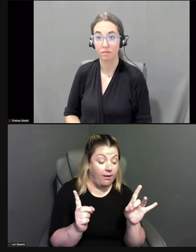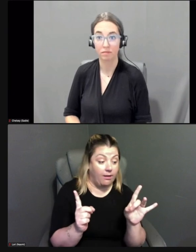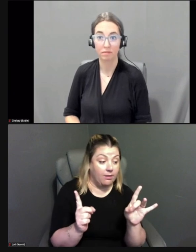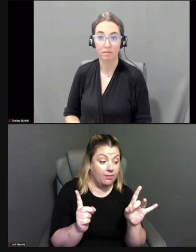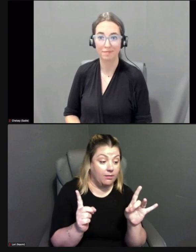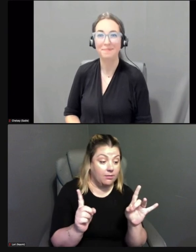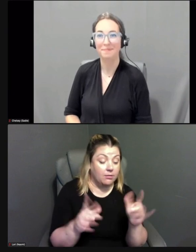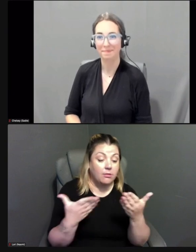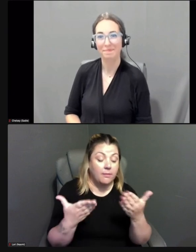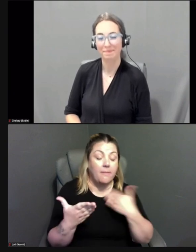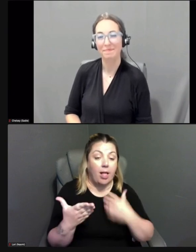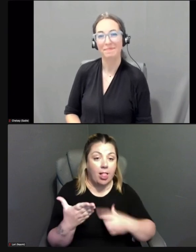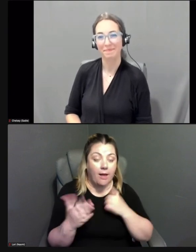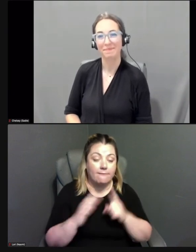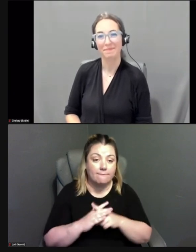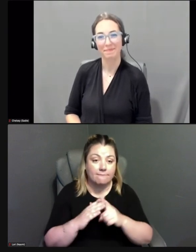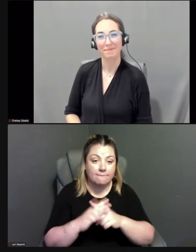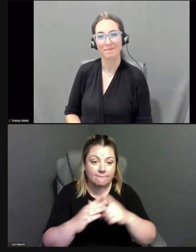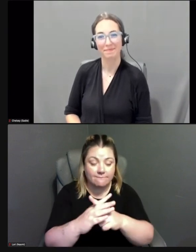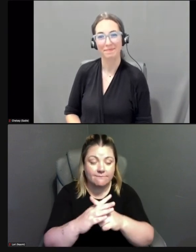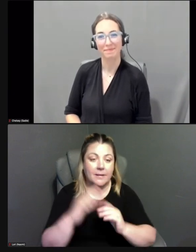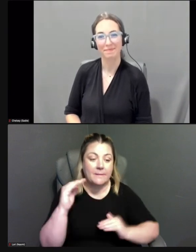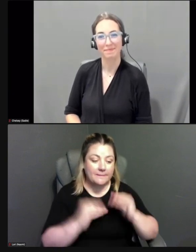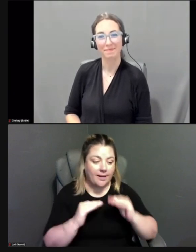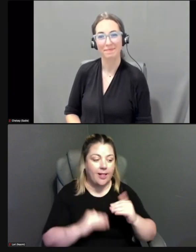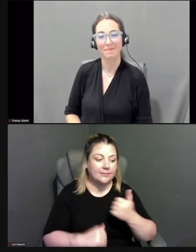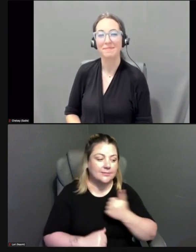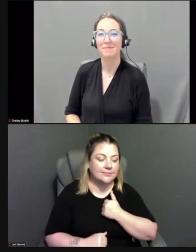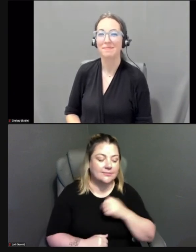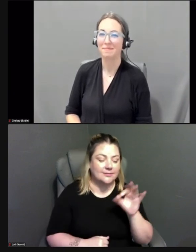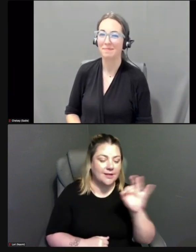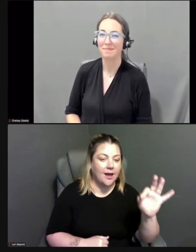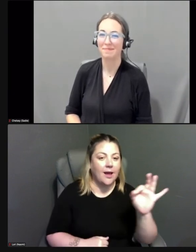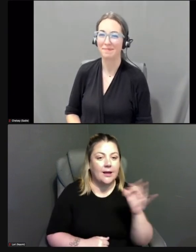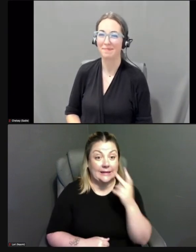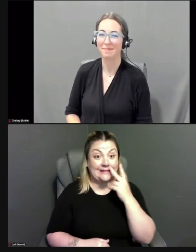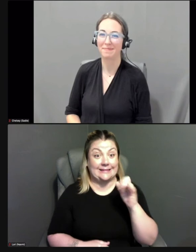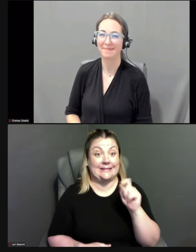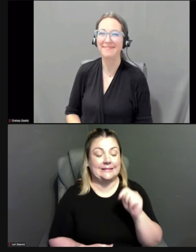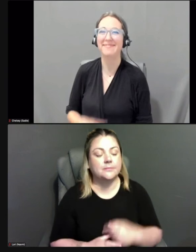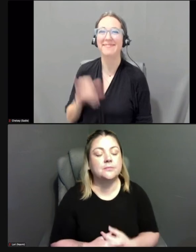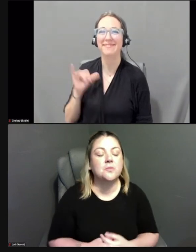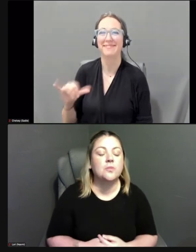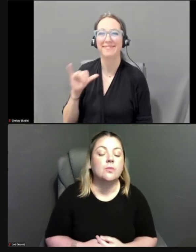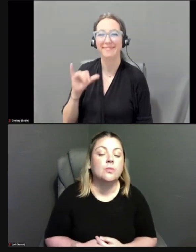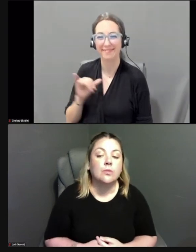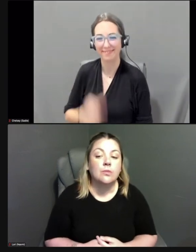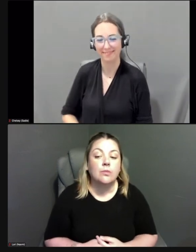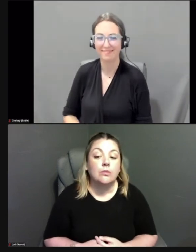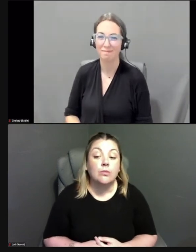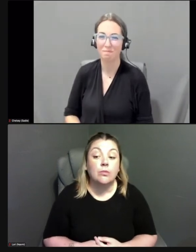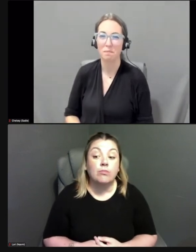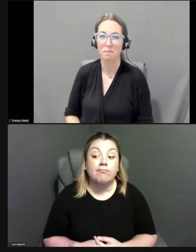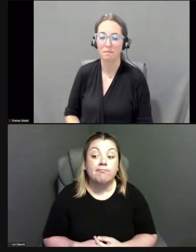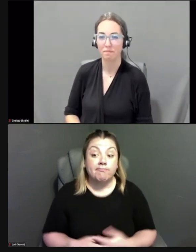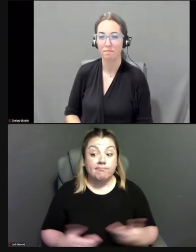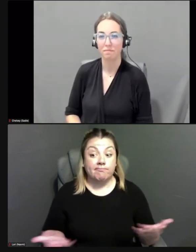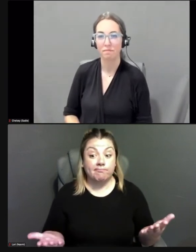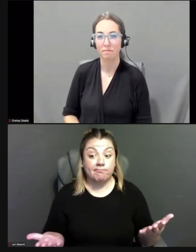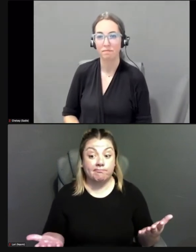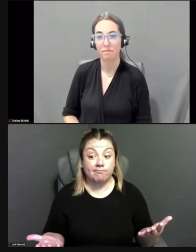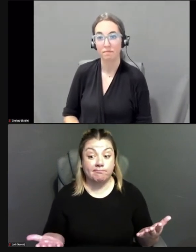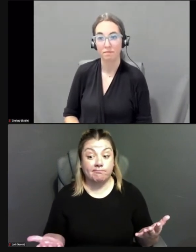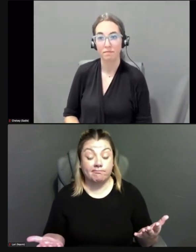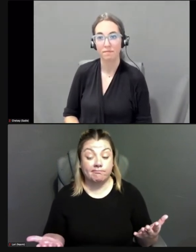nineness too. So we're like, I, for instance, don't, at least these